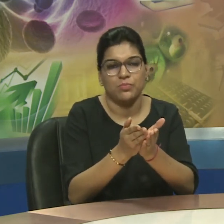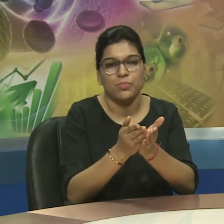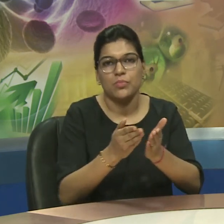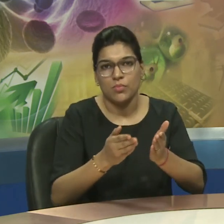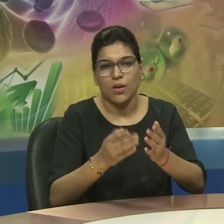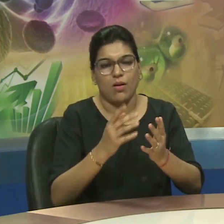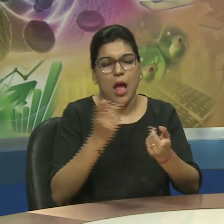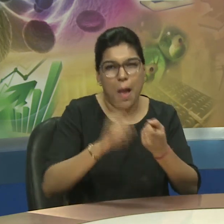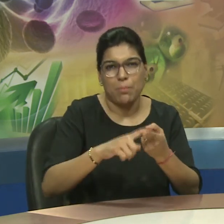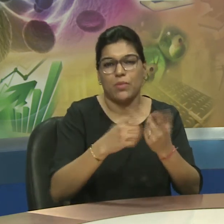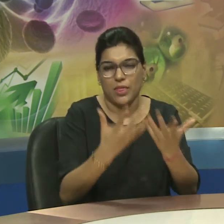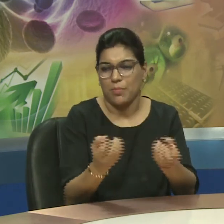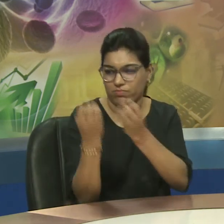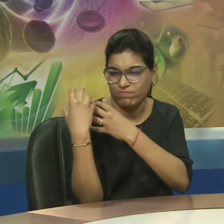life insurance.